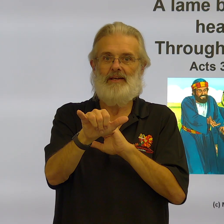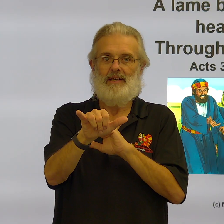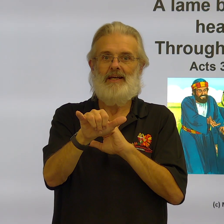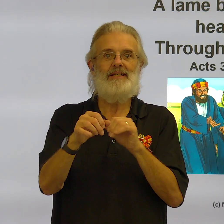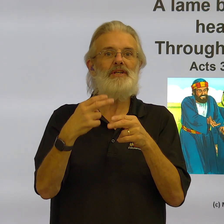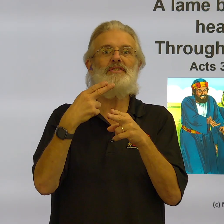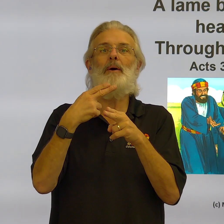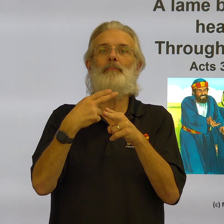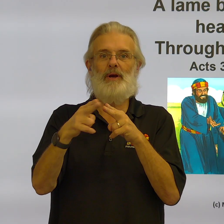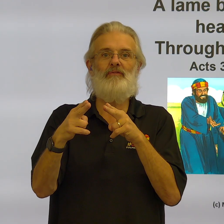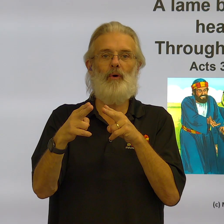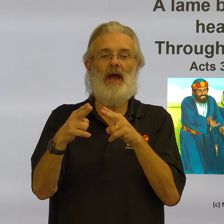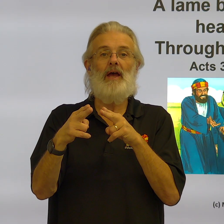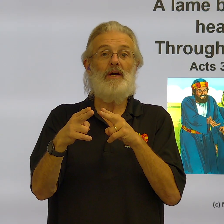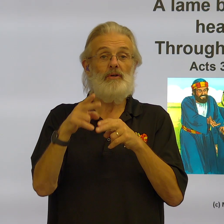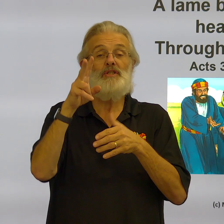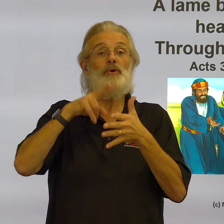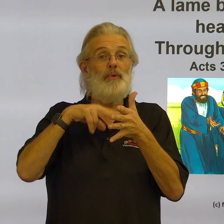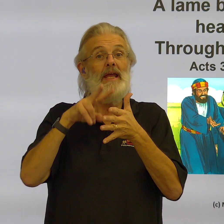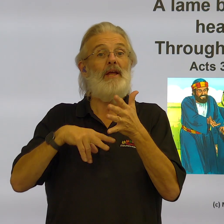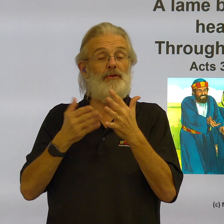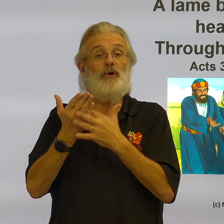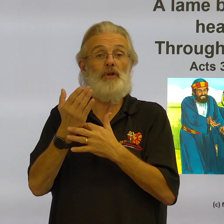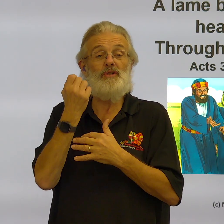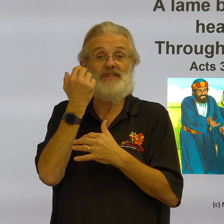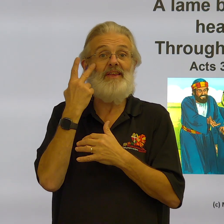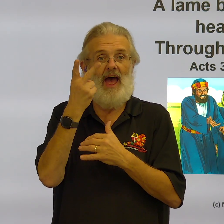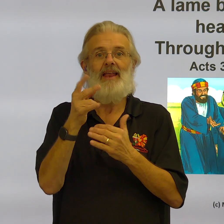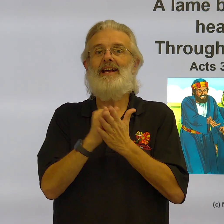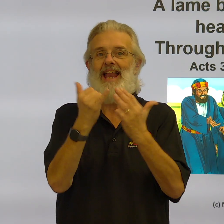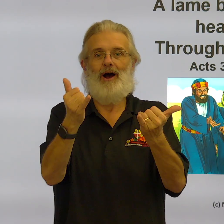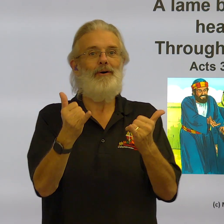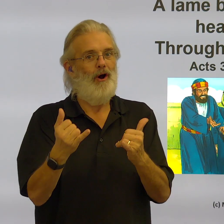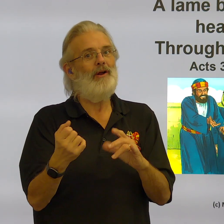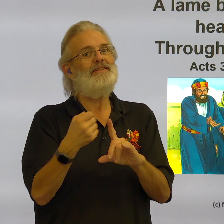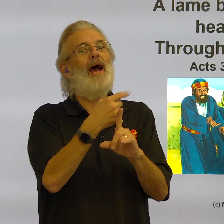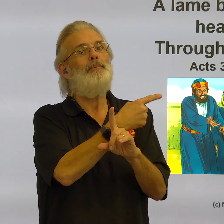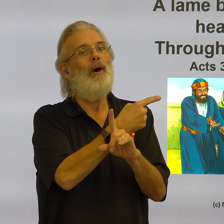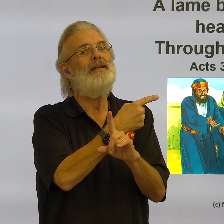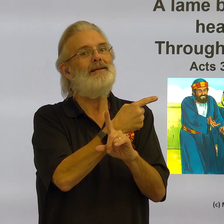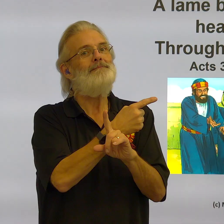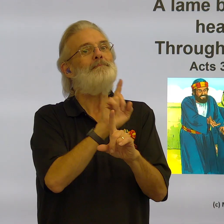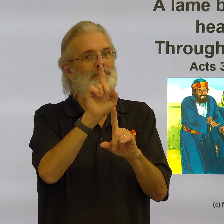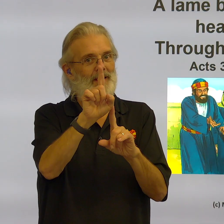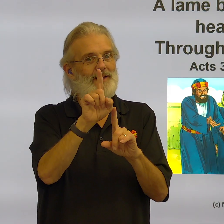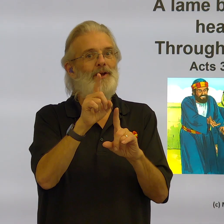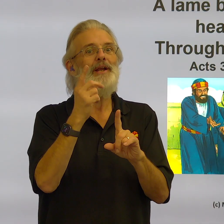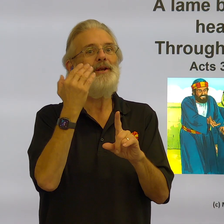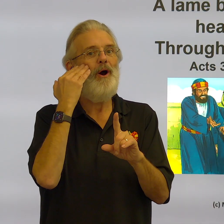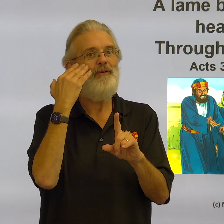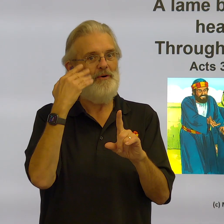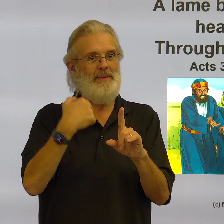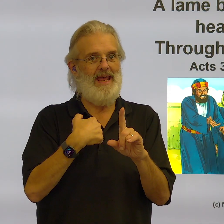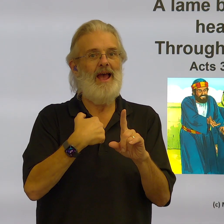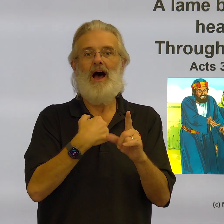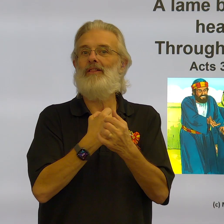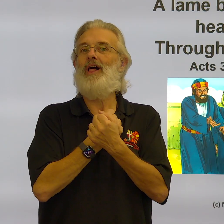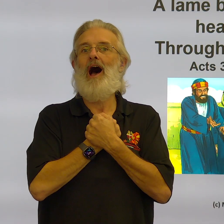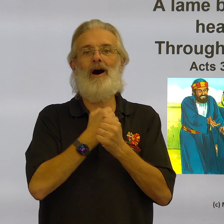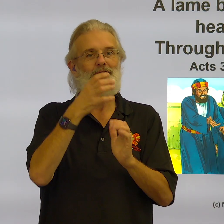It's just a brief way. So as you read through, you'll see that. Now, on a side point, you're going to know, for me, I love the